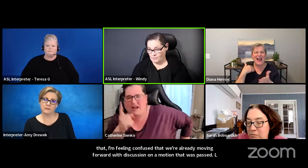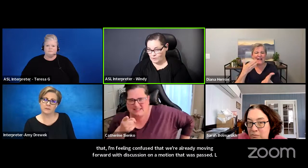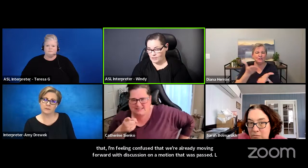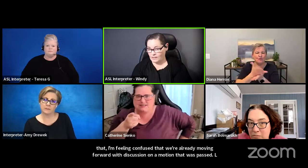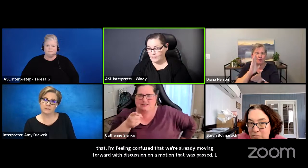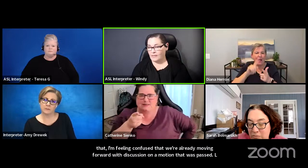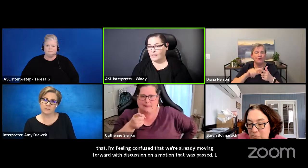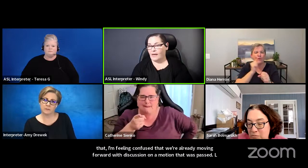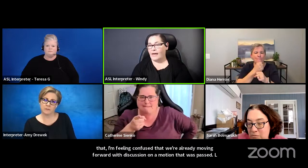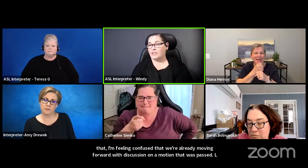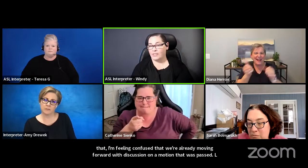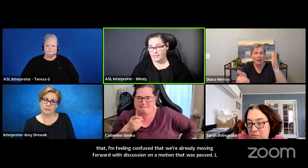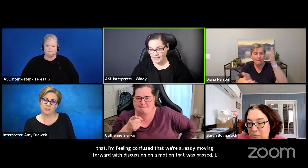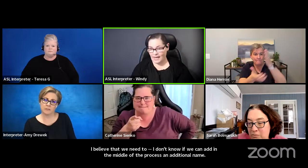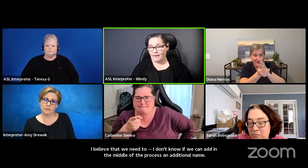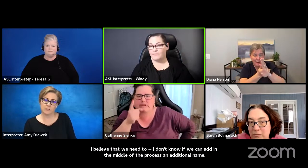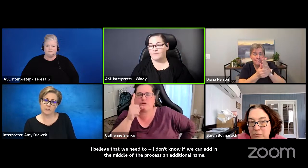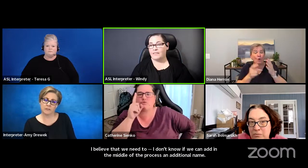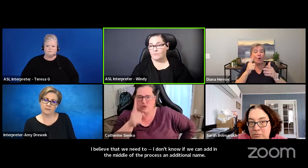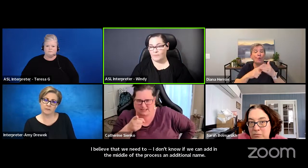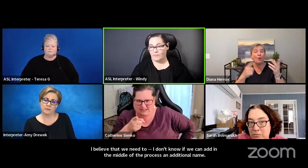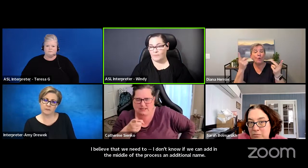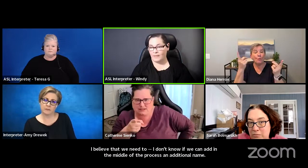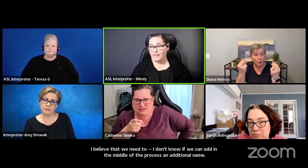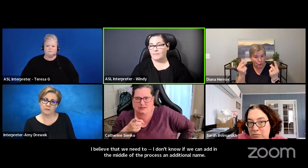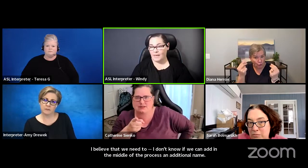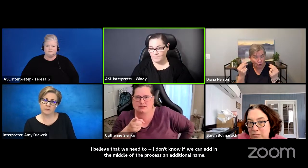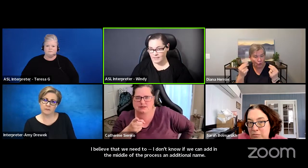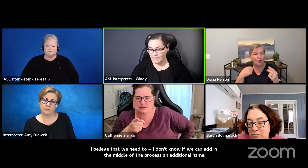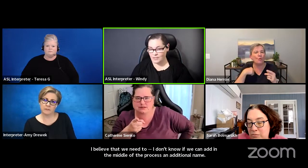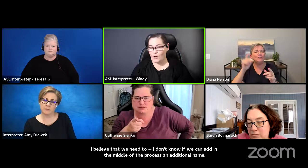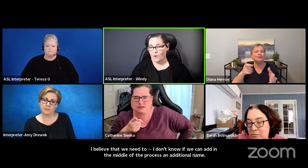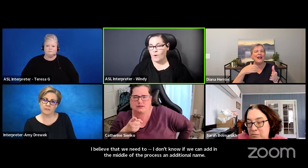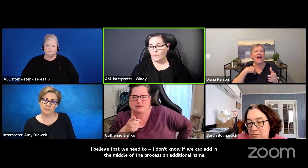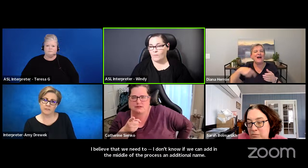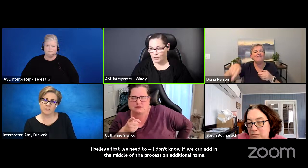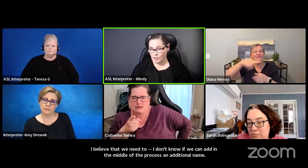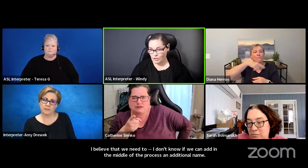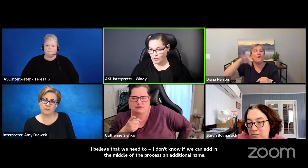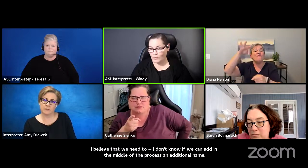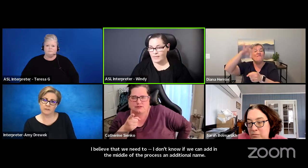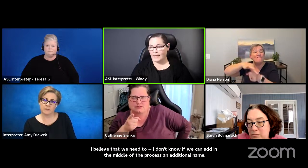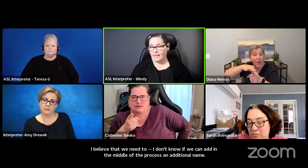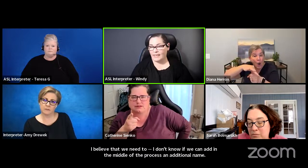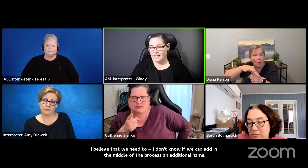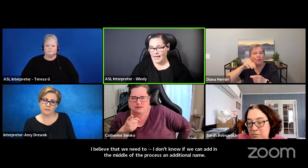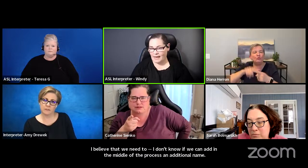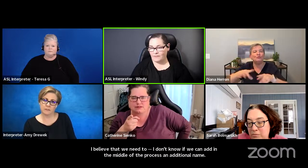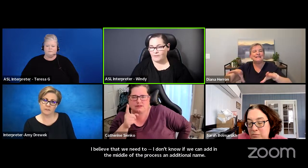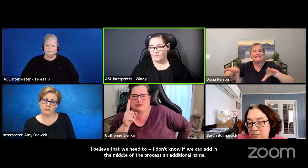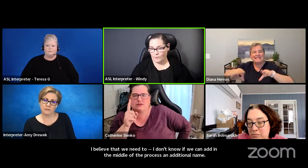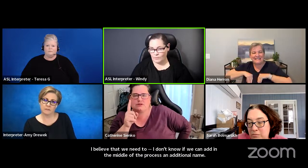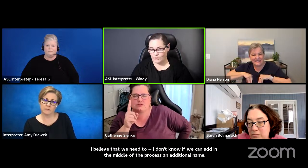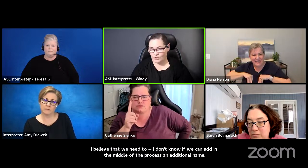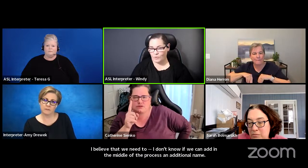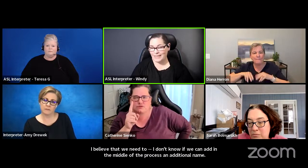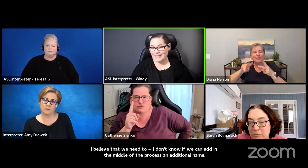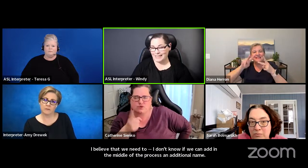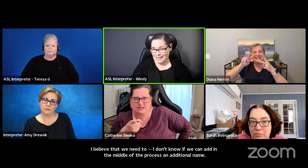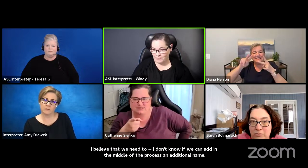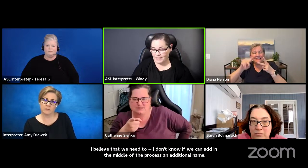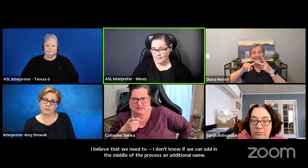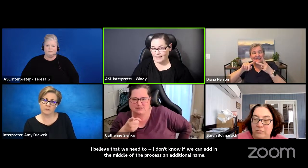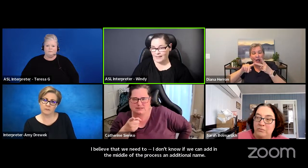the first motion, and she does have the right to make an amendment. What we would do is have a vote